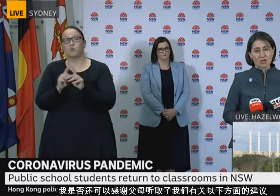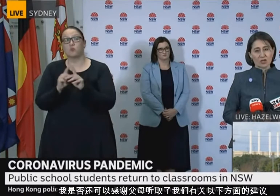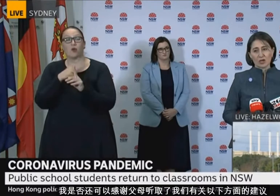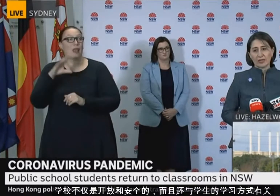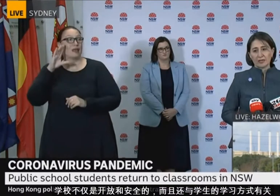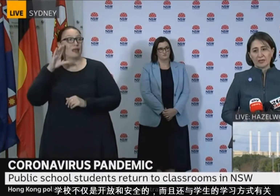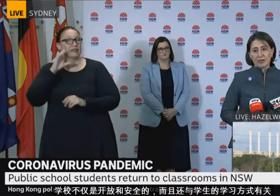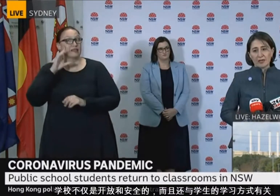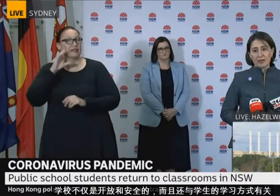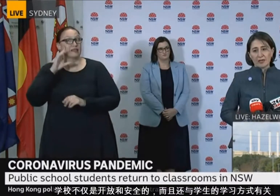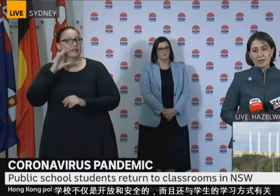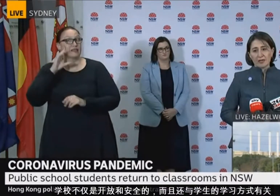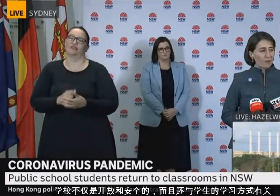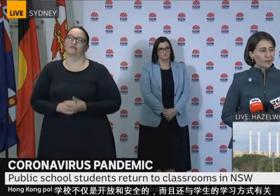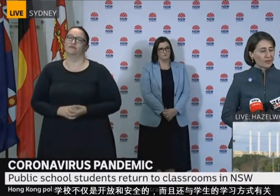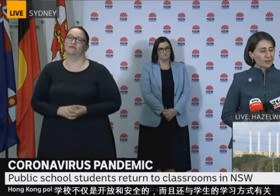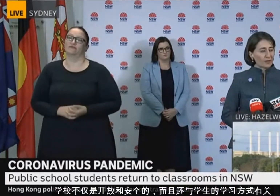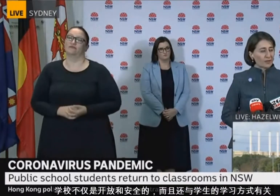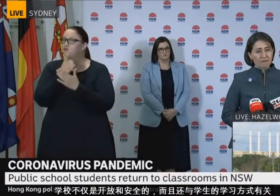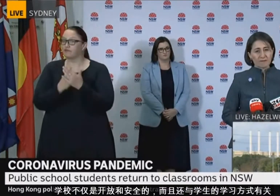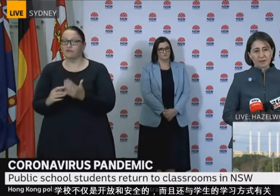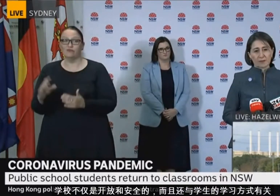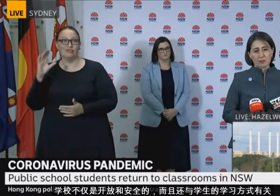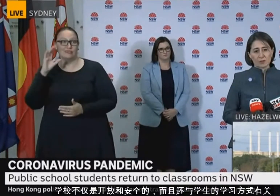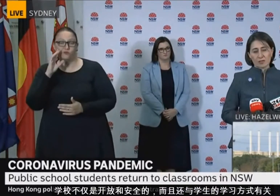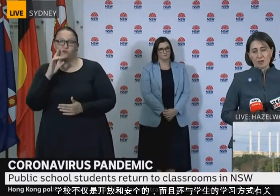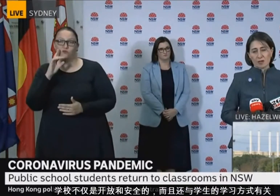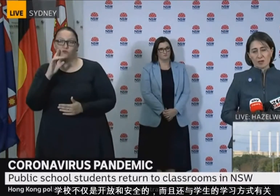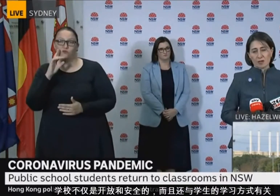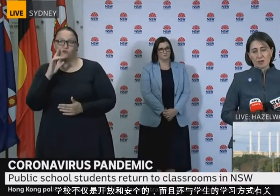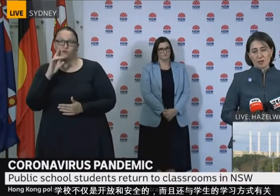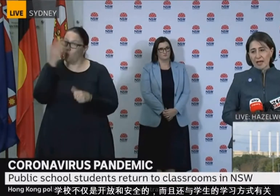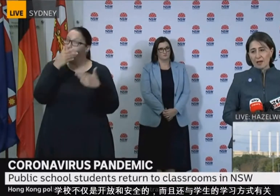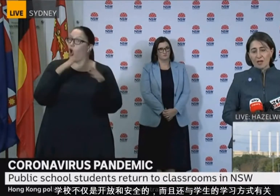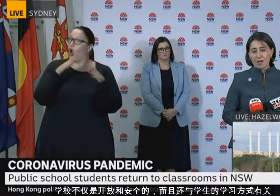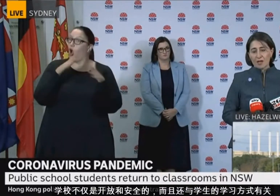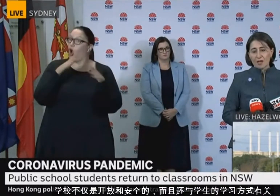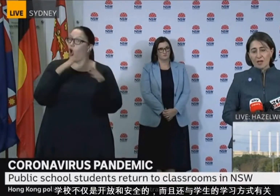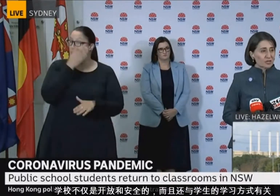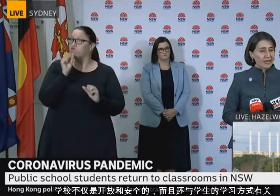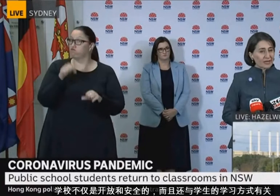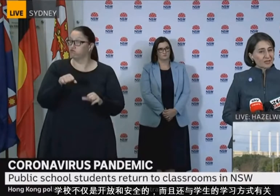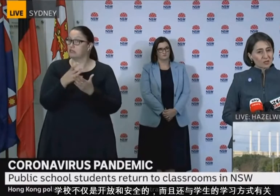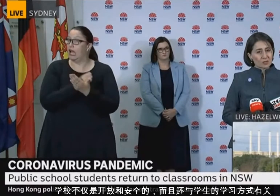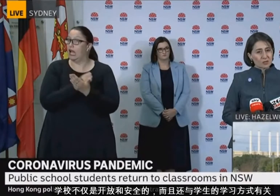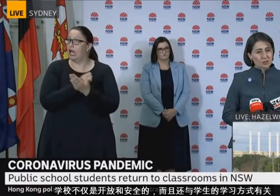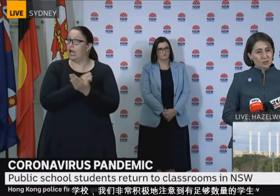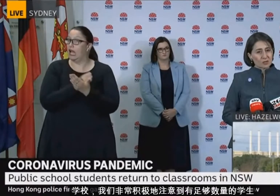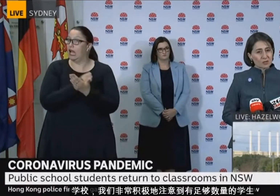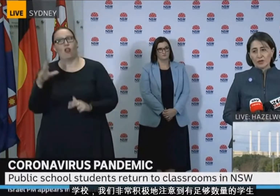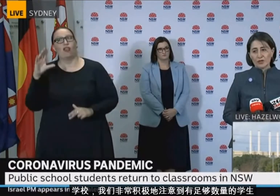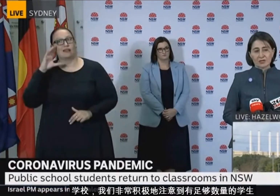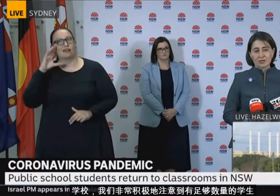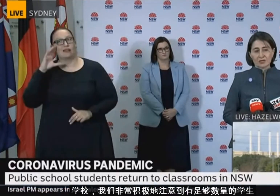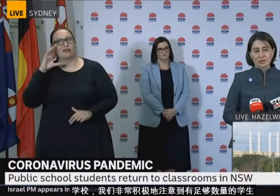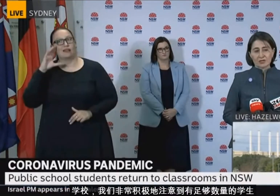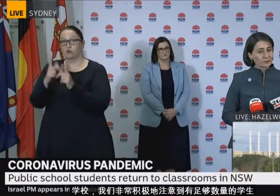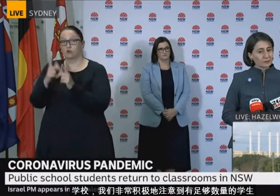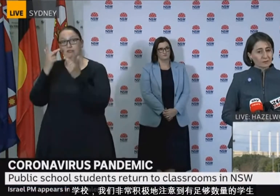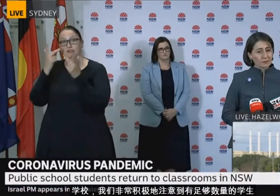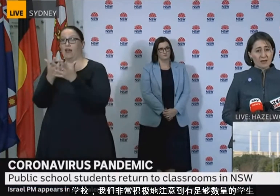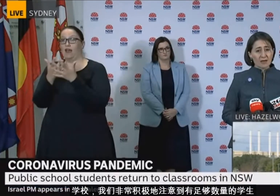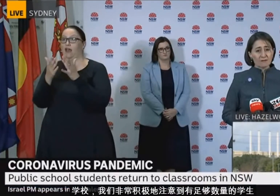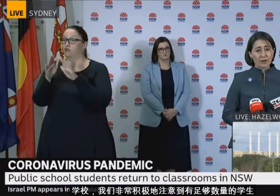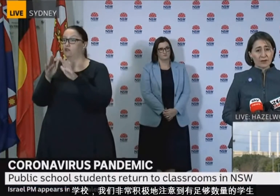to our advice in relation to not only schools being open and safe, but also in relation to how students get to school. And